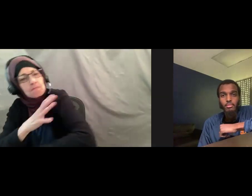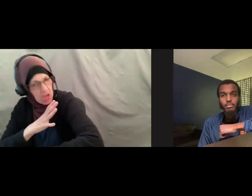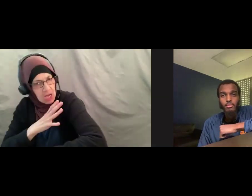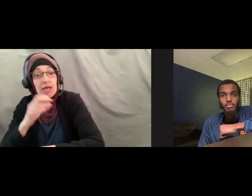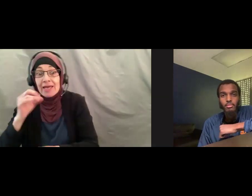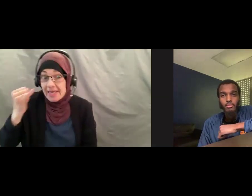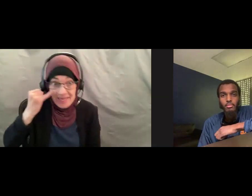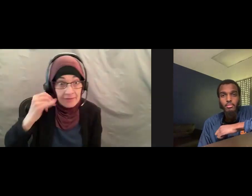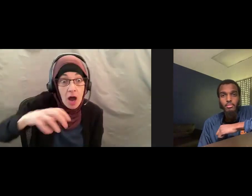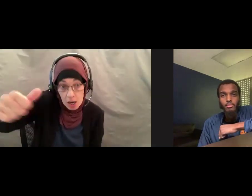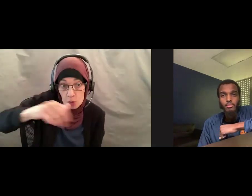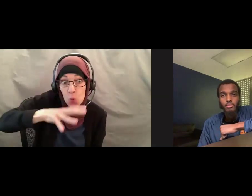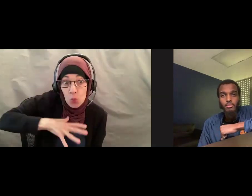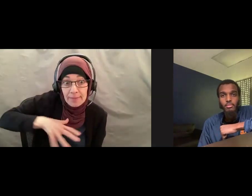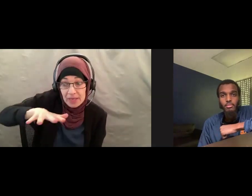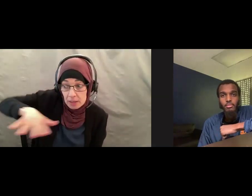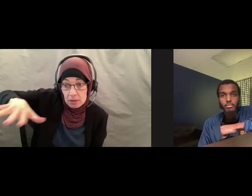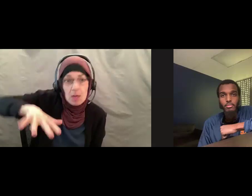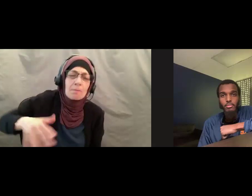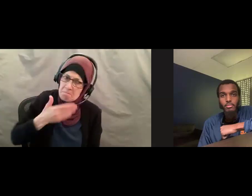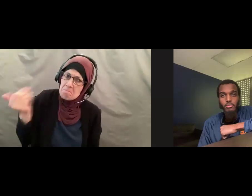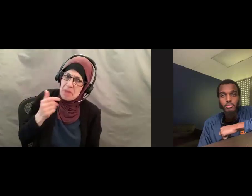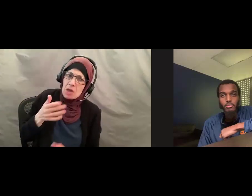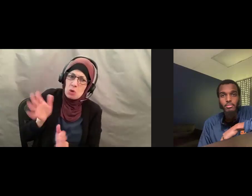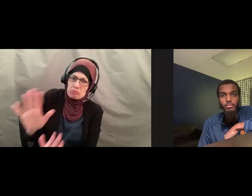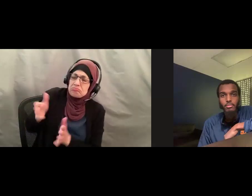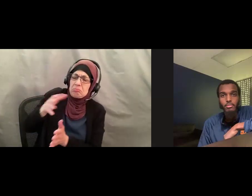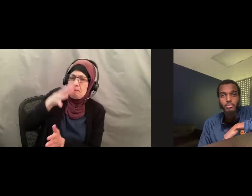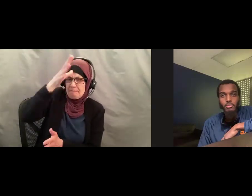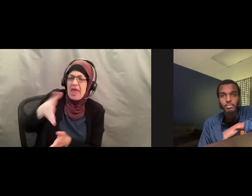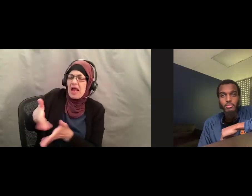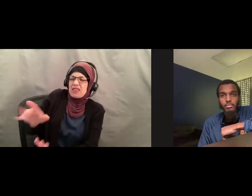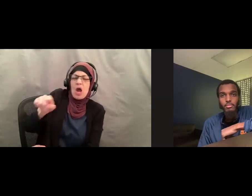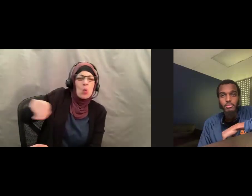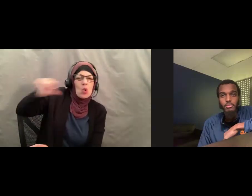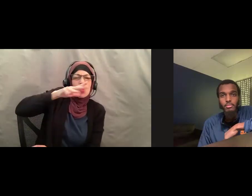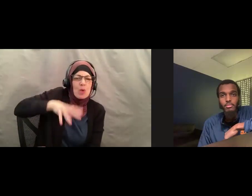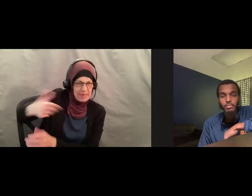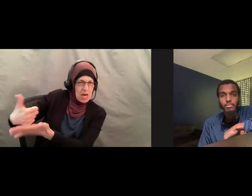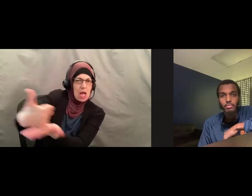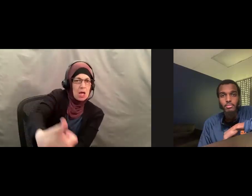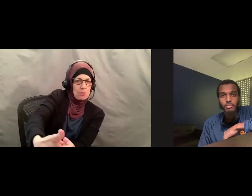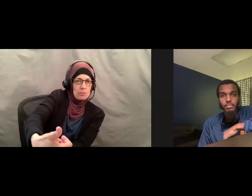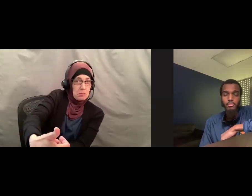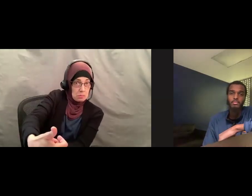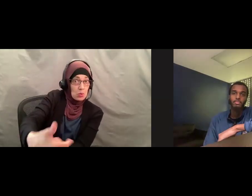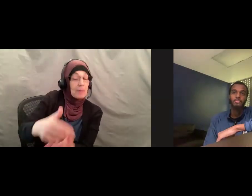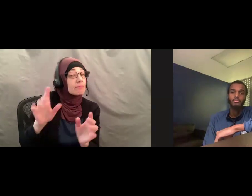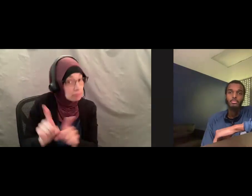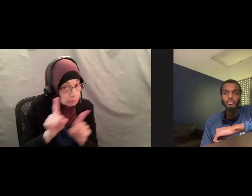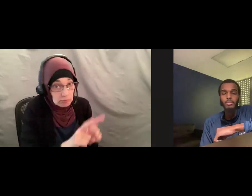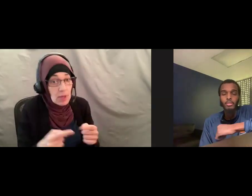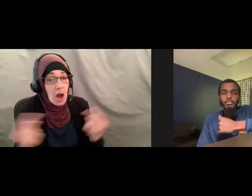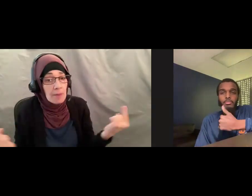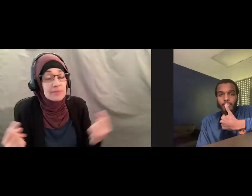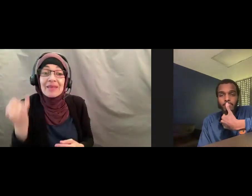them do it. And the opposite is true. If an old man, for example, tripped and a